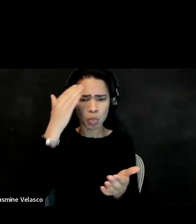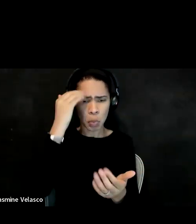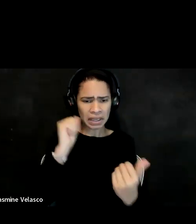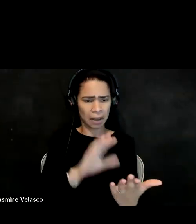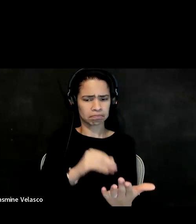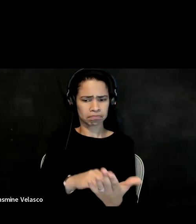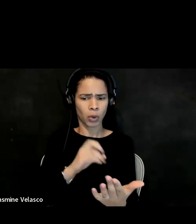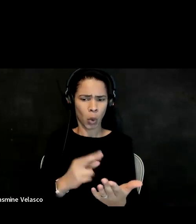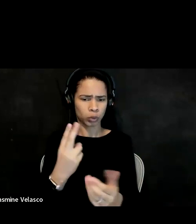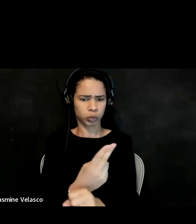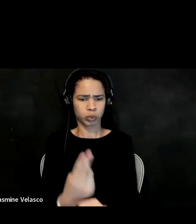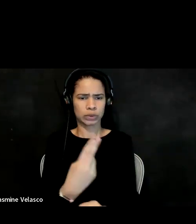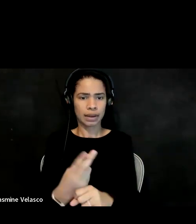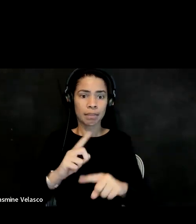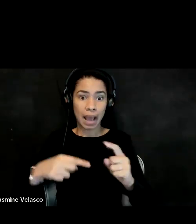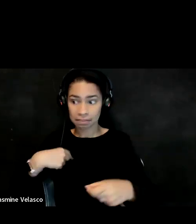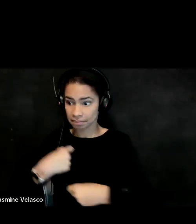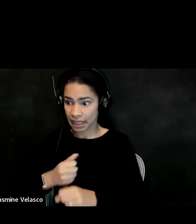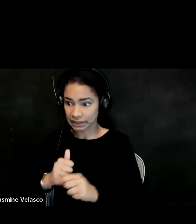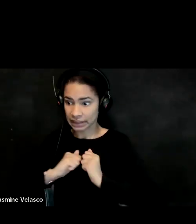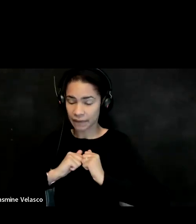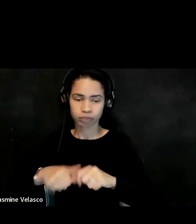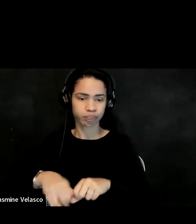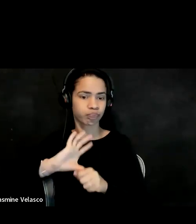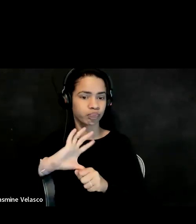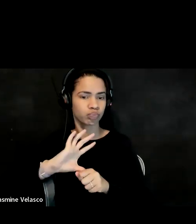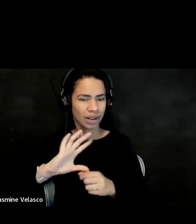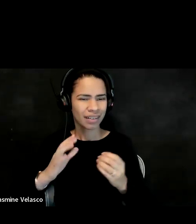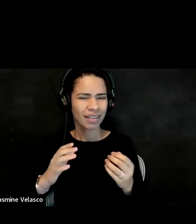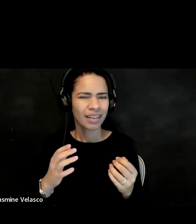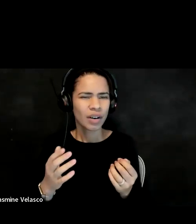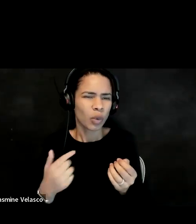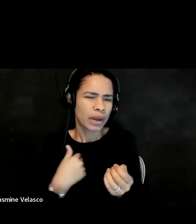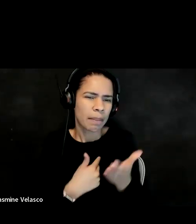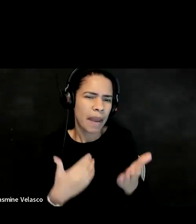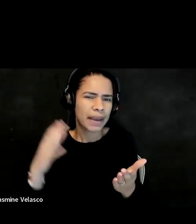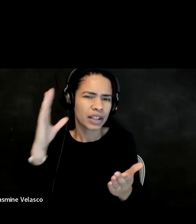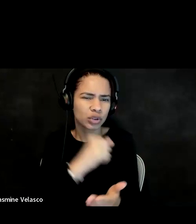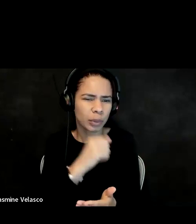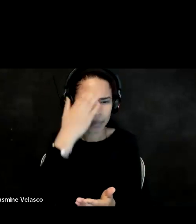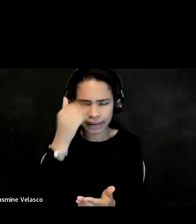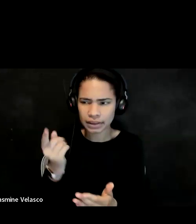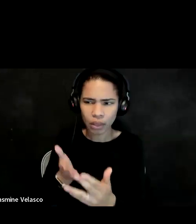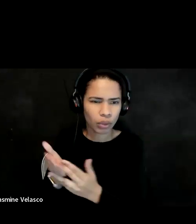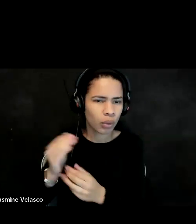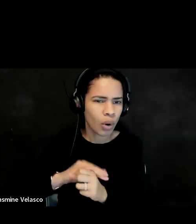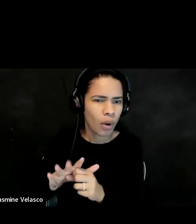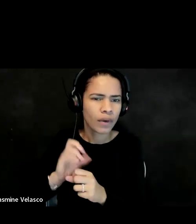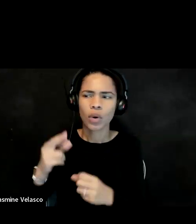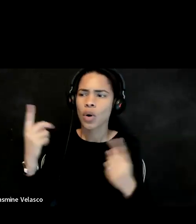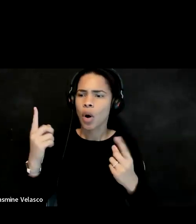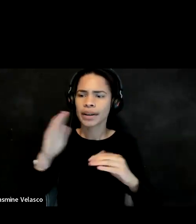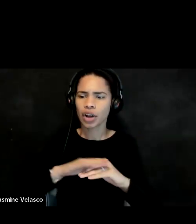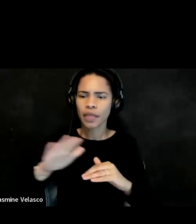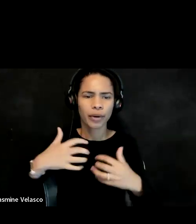not necessarily been asked to produce. I think we maybe assume that because they had to go through COVID, or that they're always on their machines,